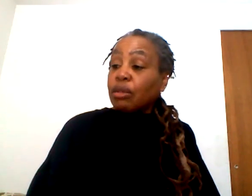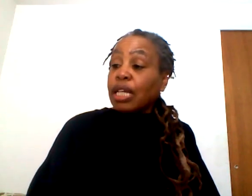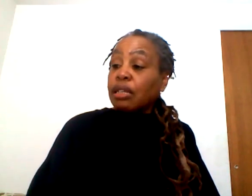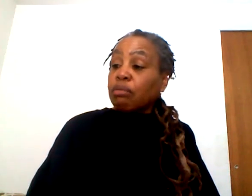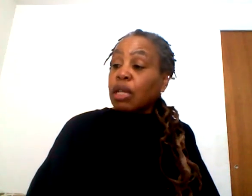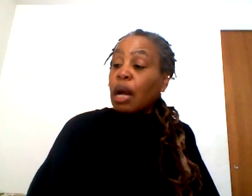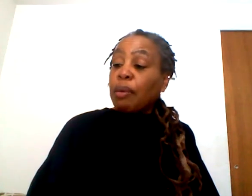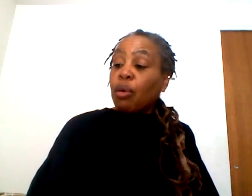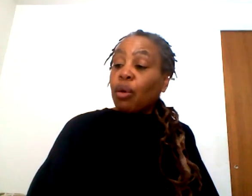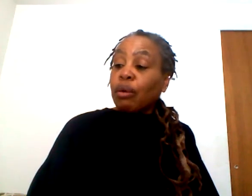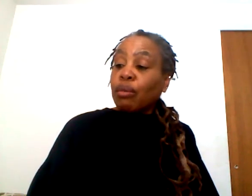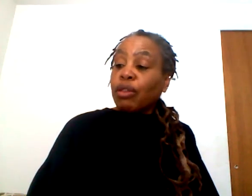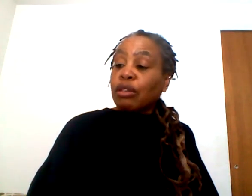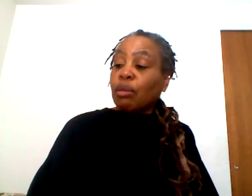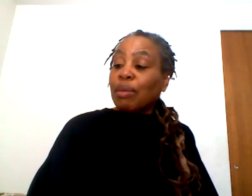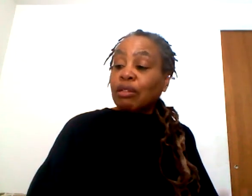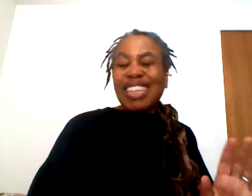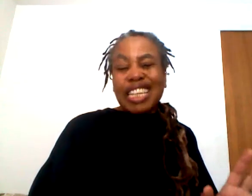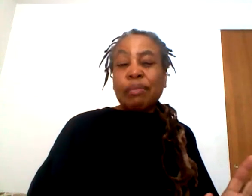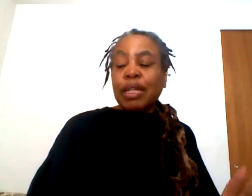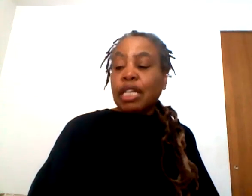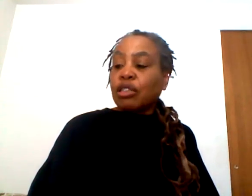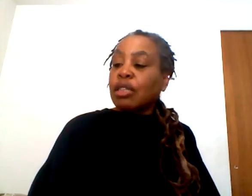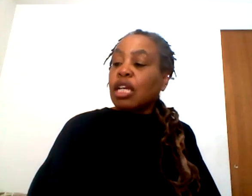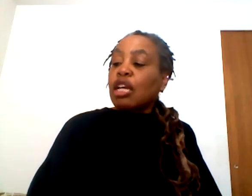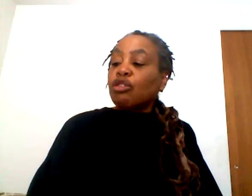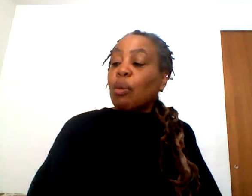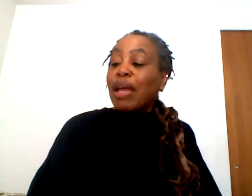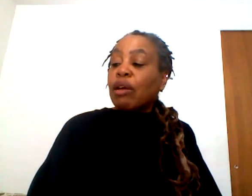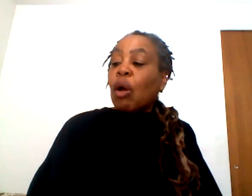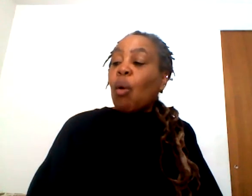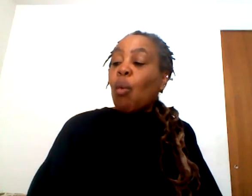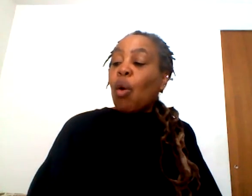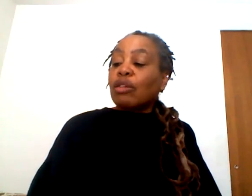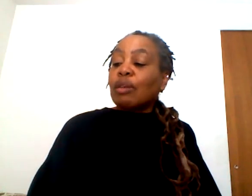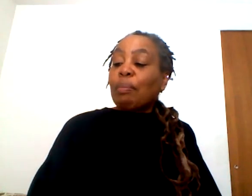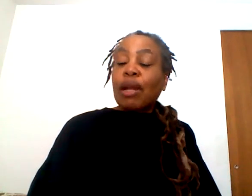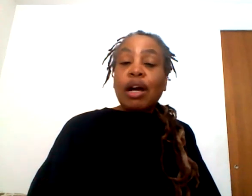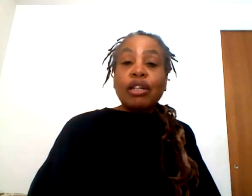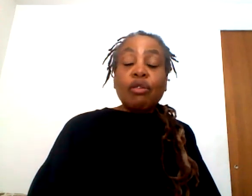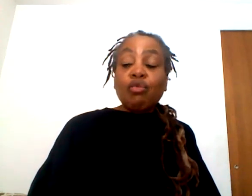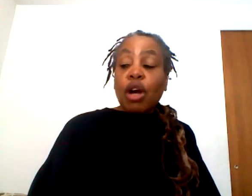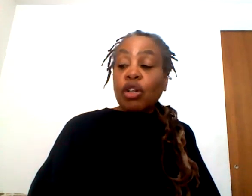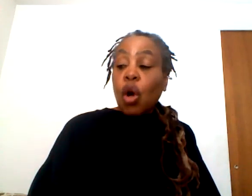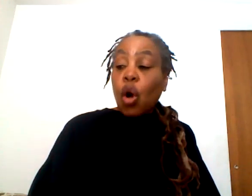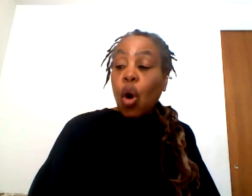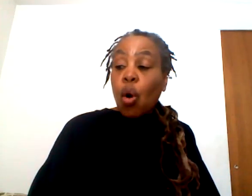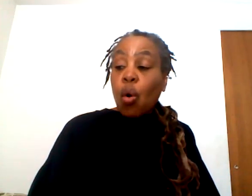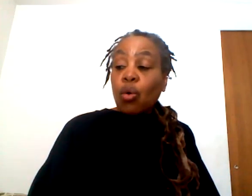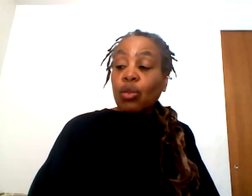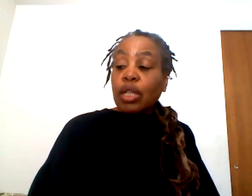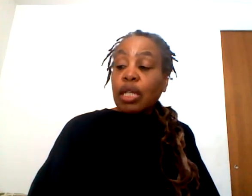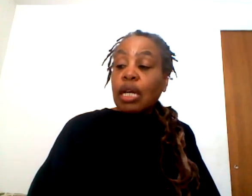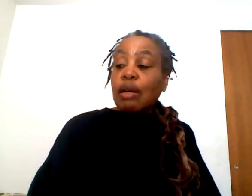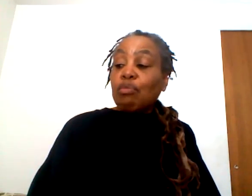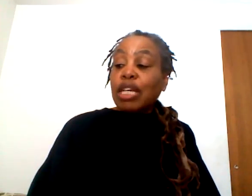at a couple more without so much explanation. To make one's blood run cold means